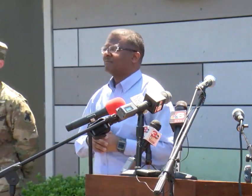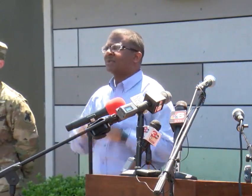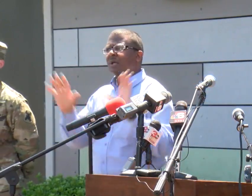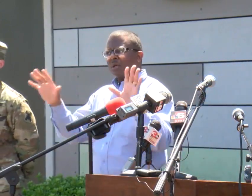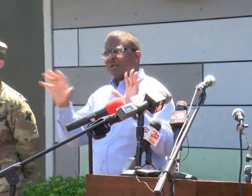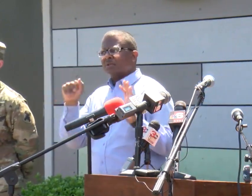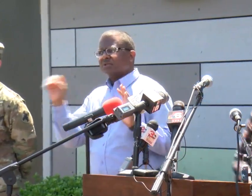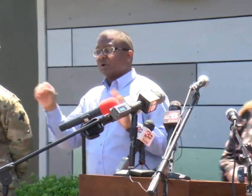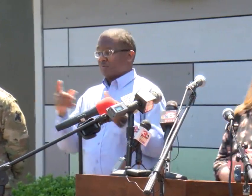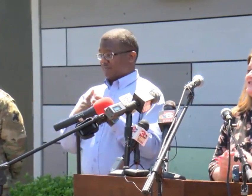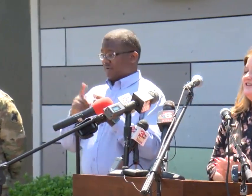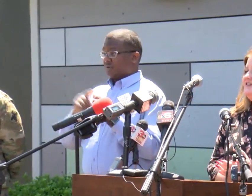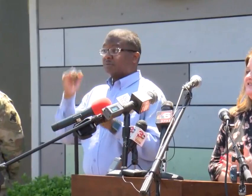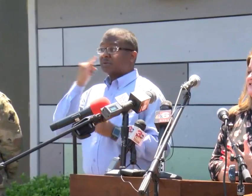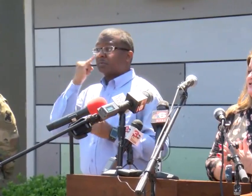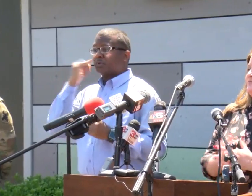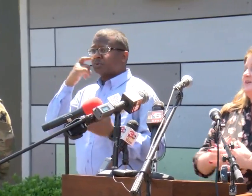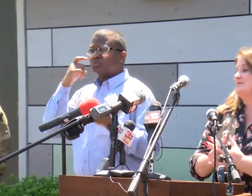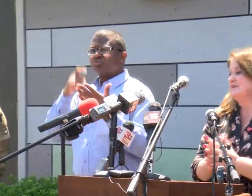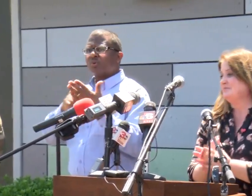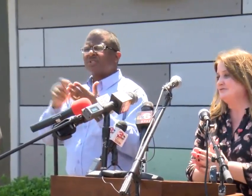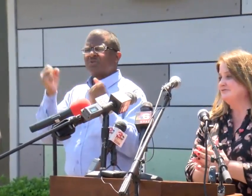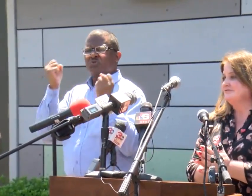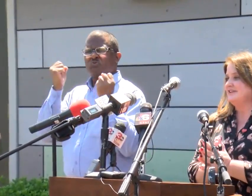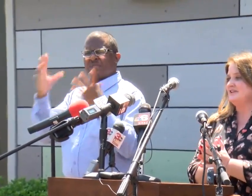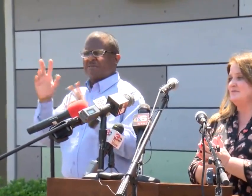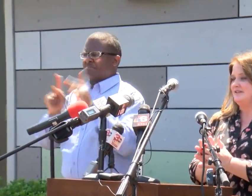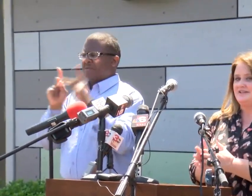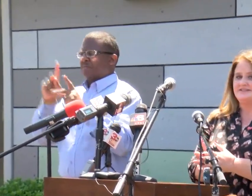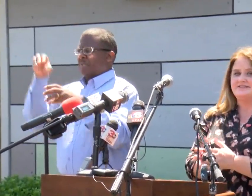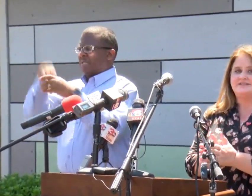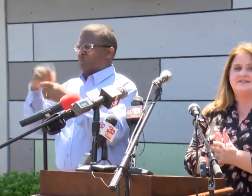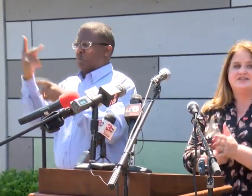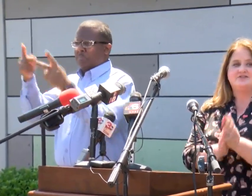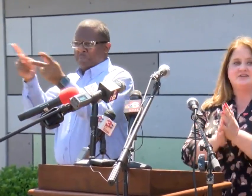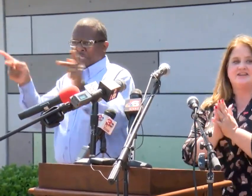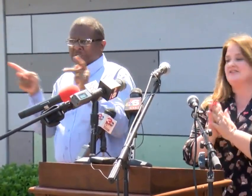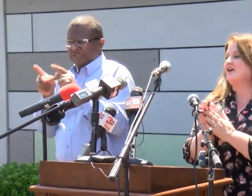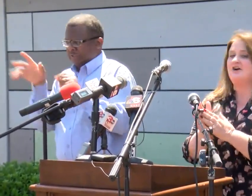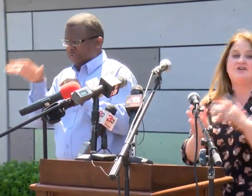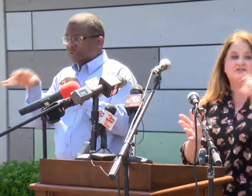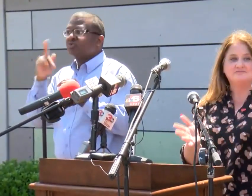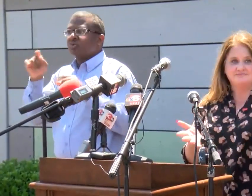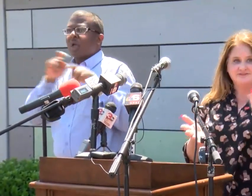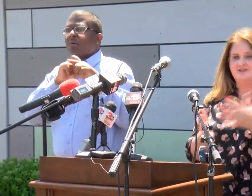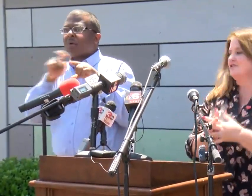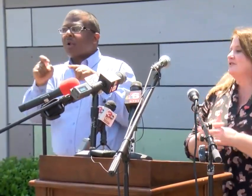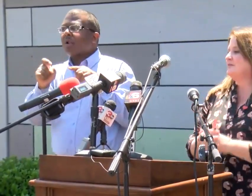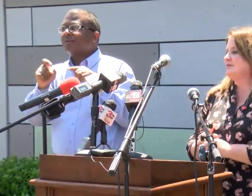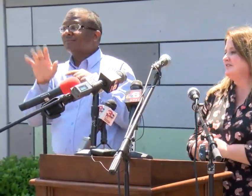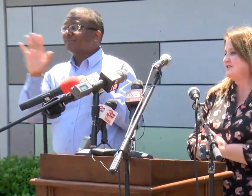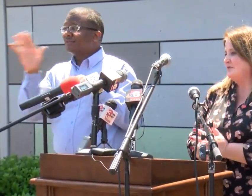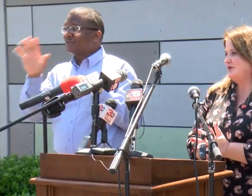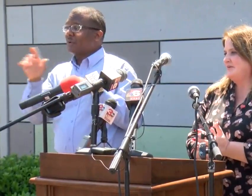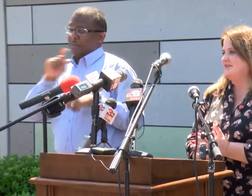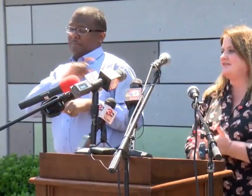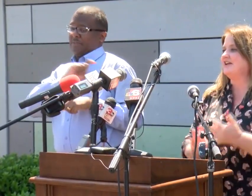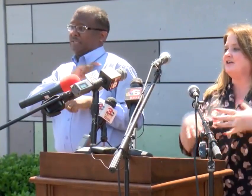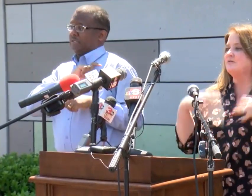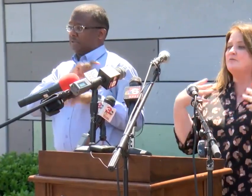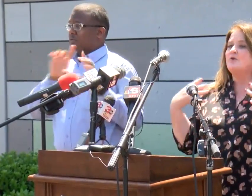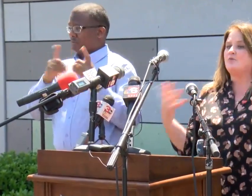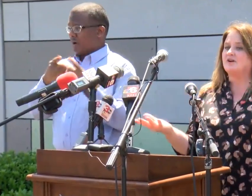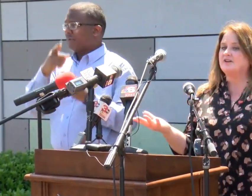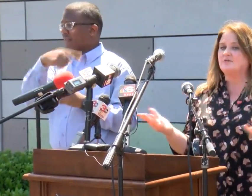So, first off, if you see too many people in a place, you can call your police department.